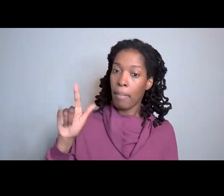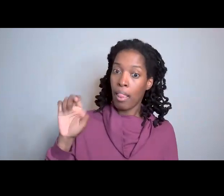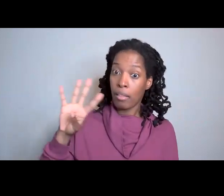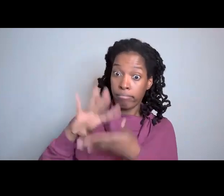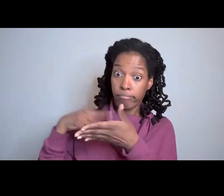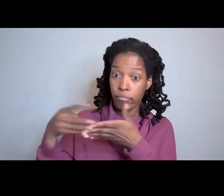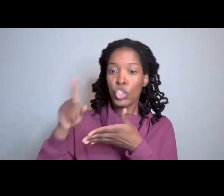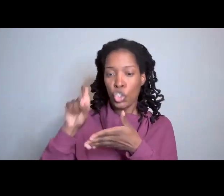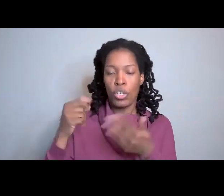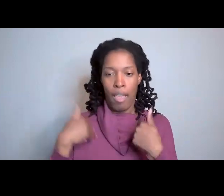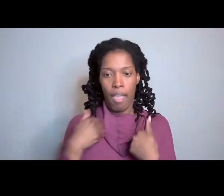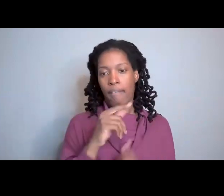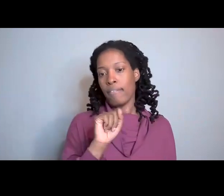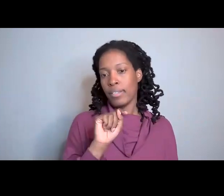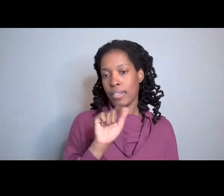tag,